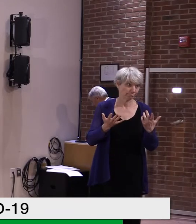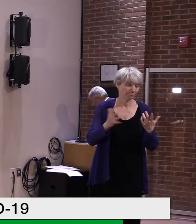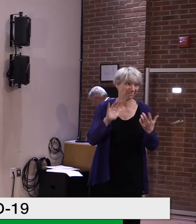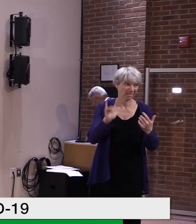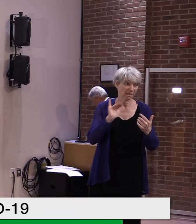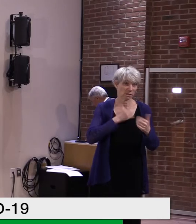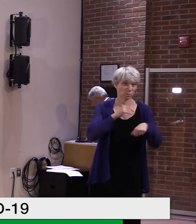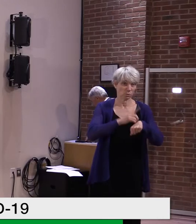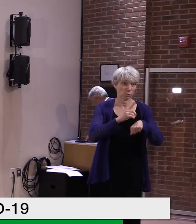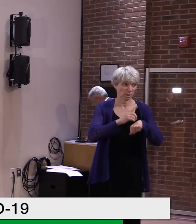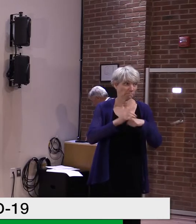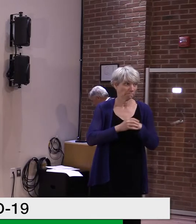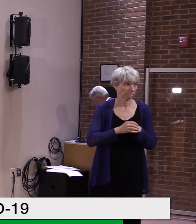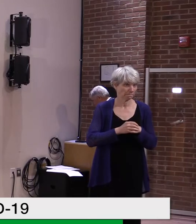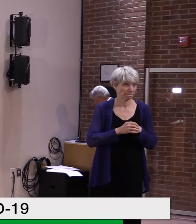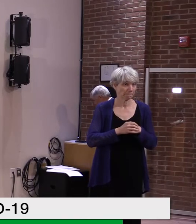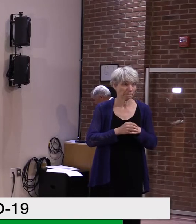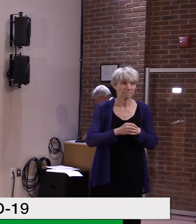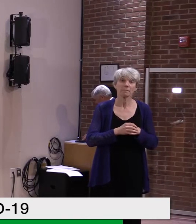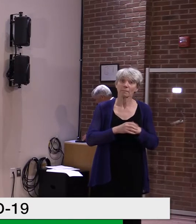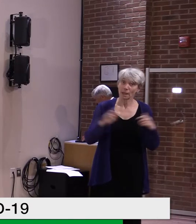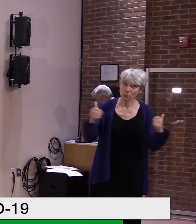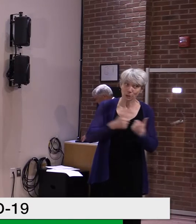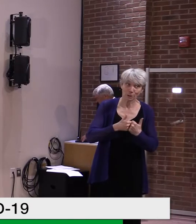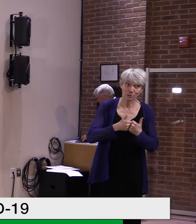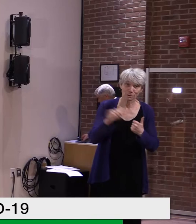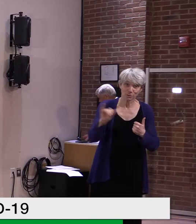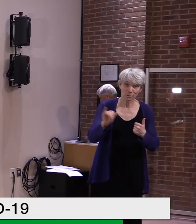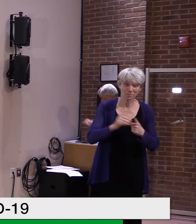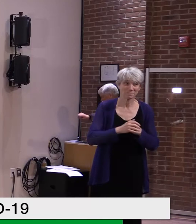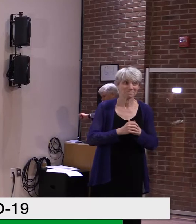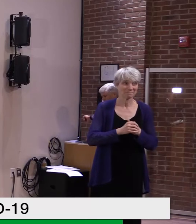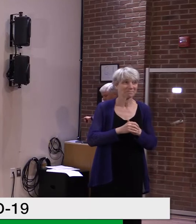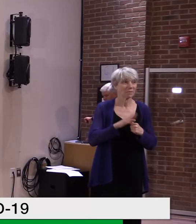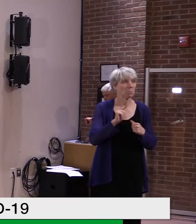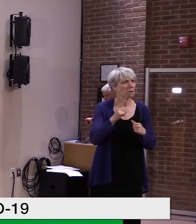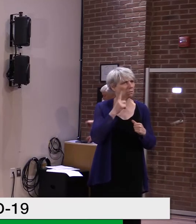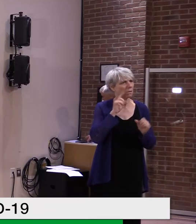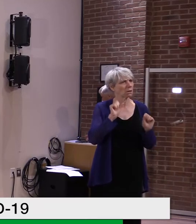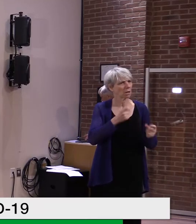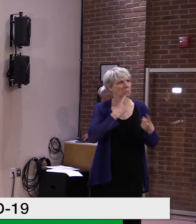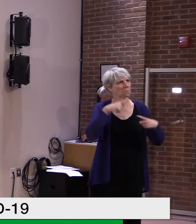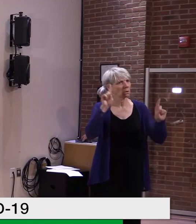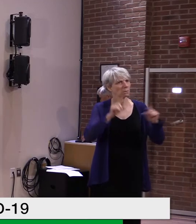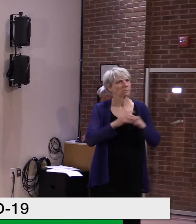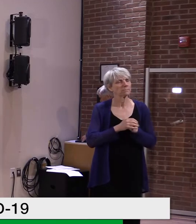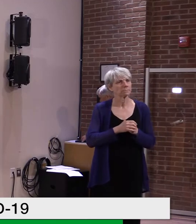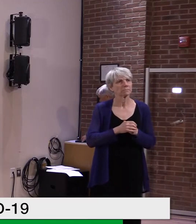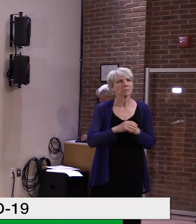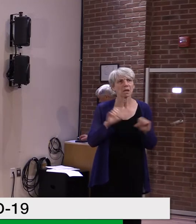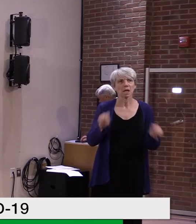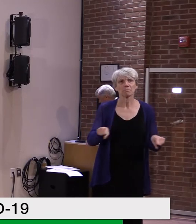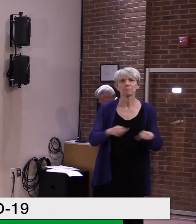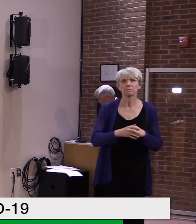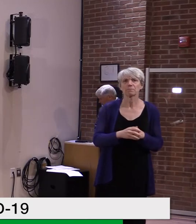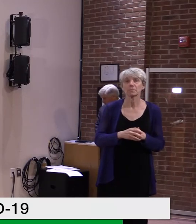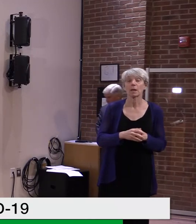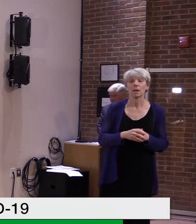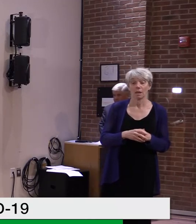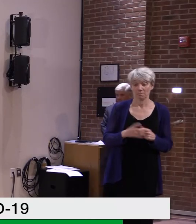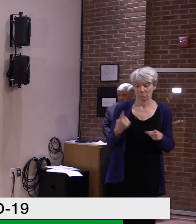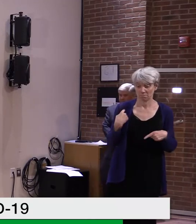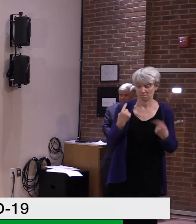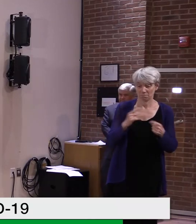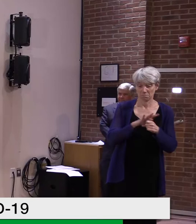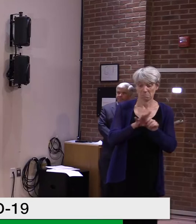That's going to be our challenge, but I think it's doable. In fact, I think with the pandemic, we may